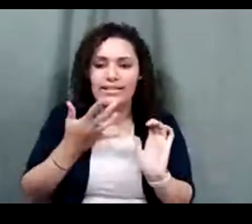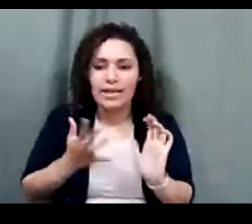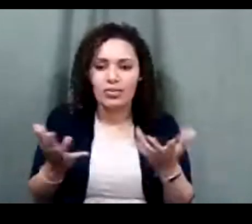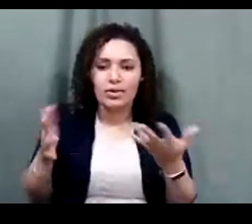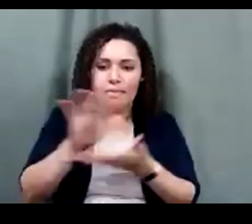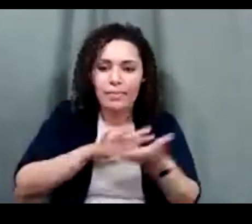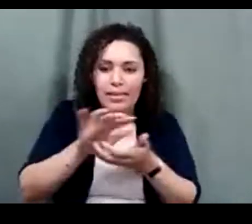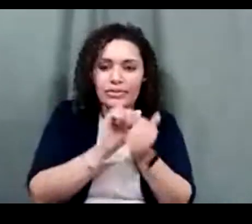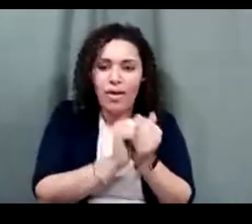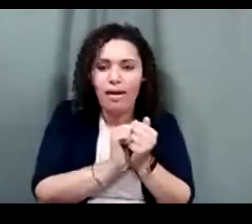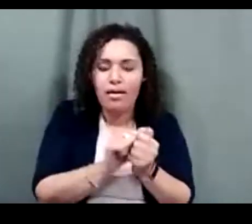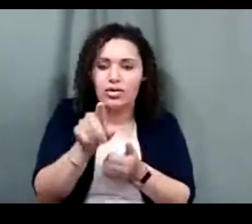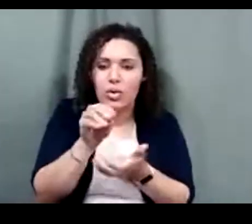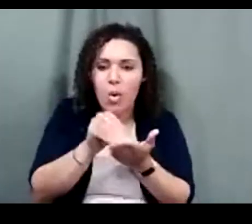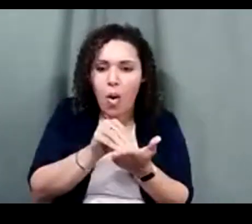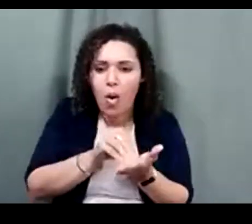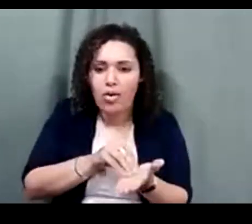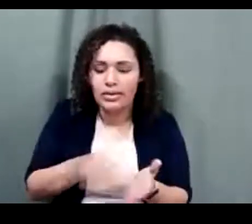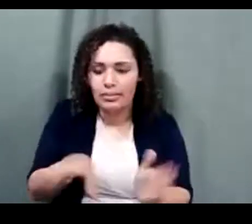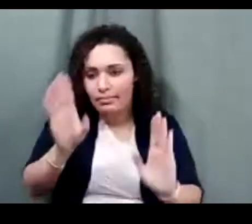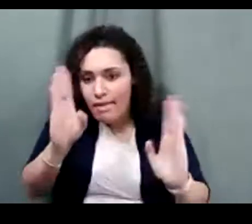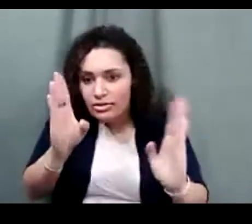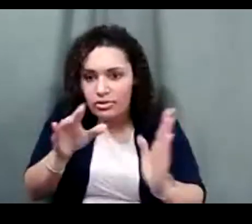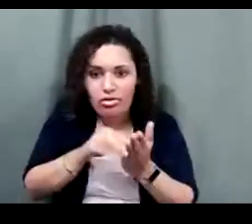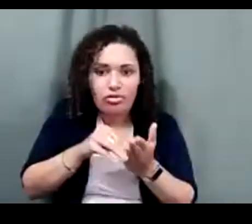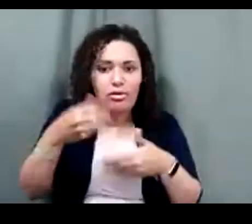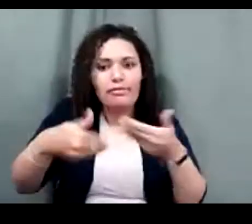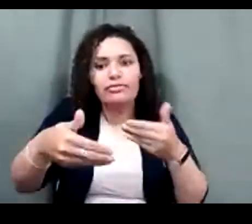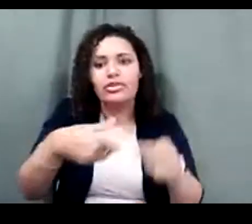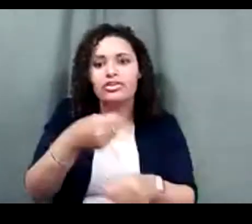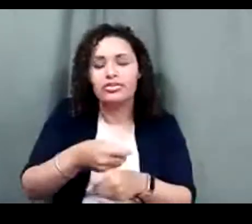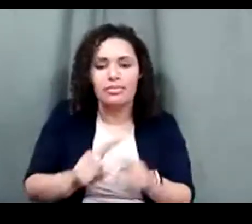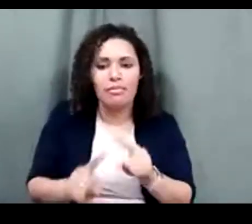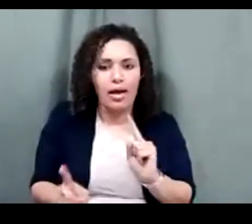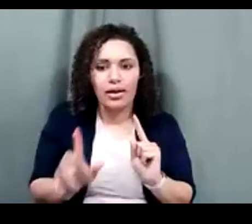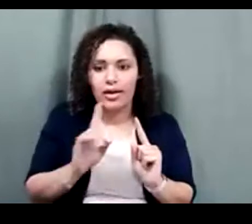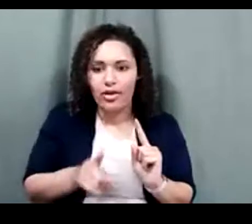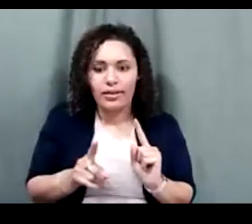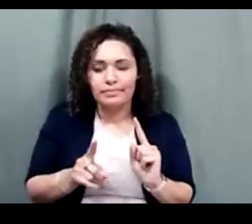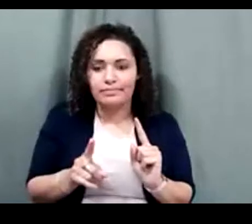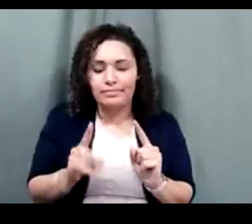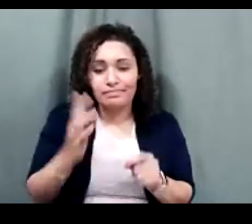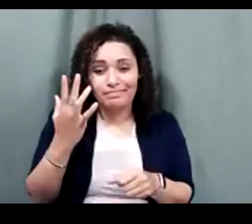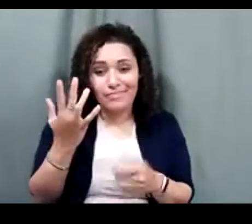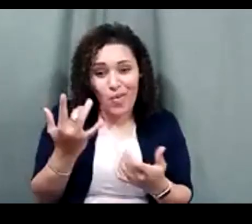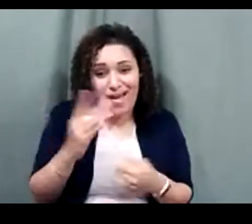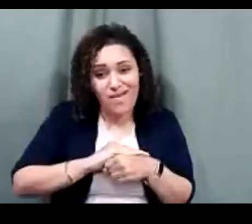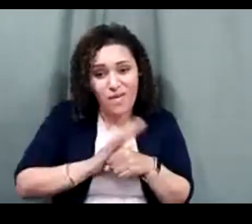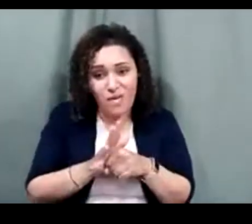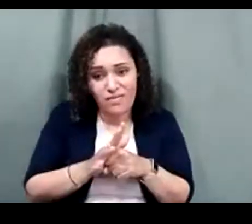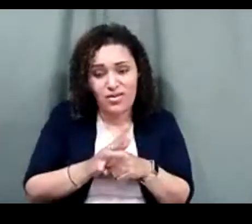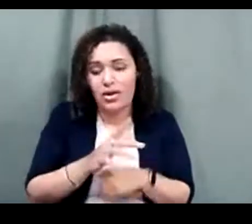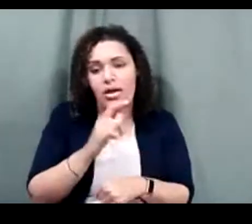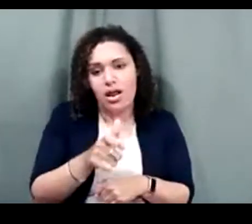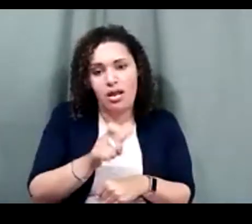we've taken a lot of notes on and paid attention and tried to learn over the years. But because of COVID, we're not going to have him fly over here